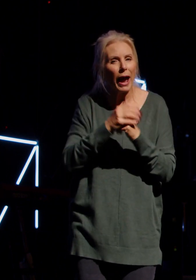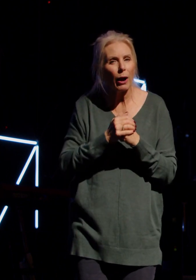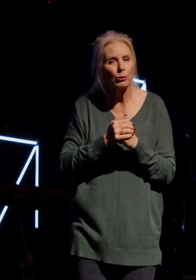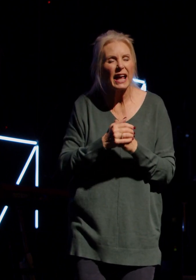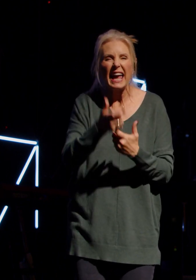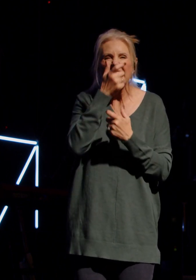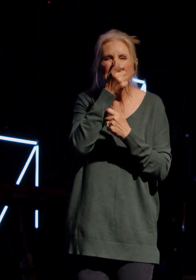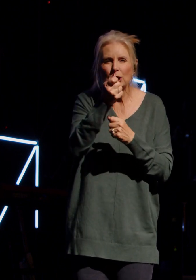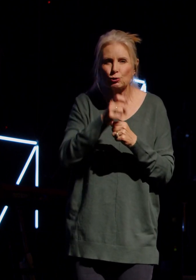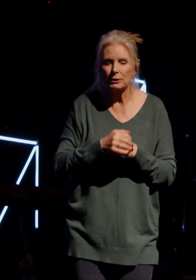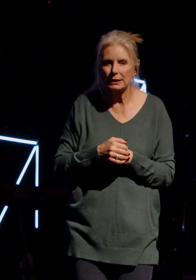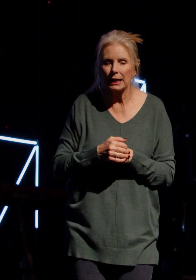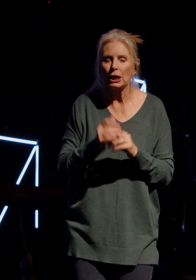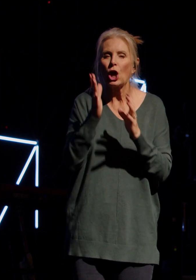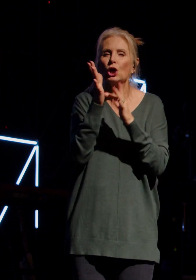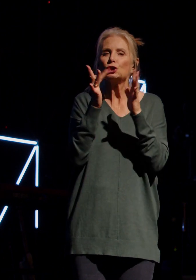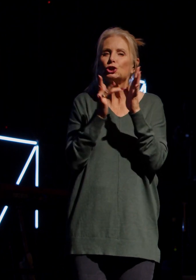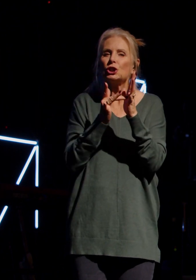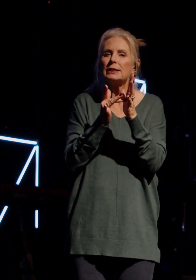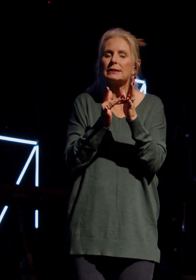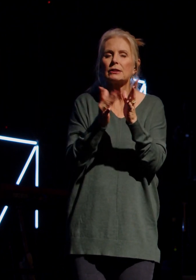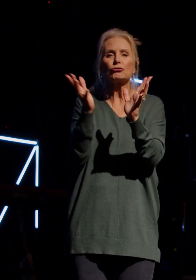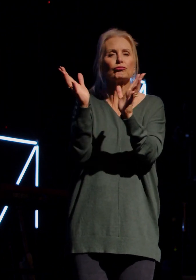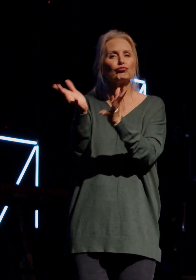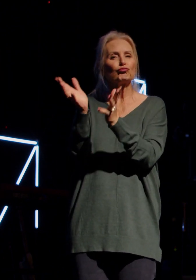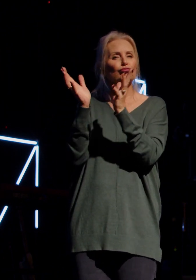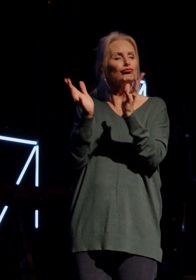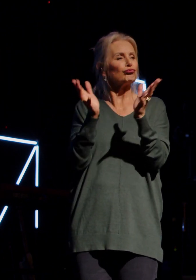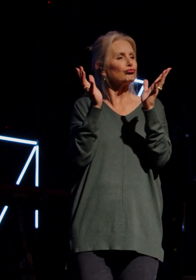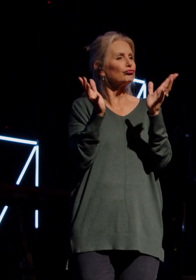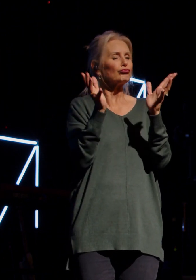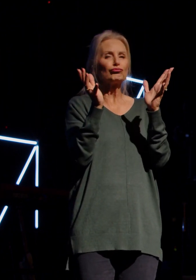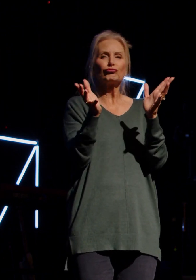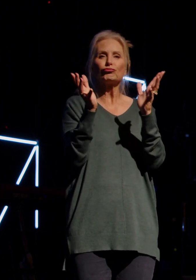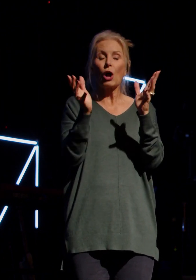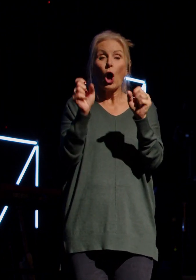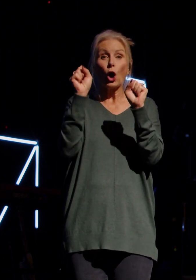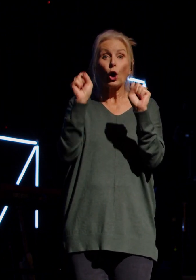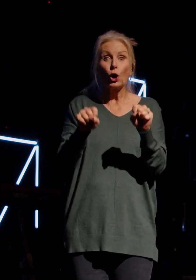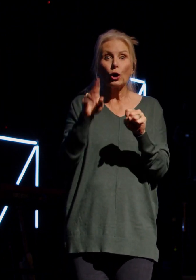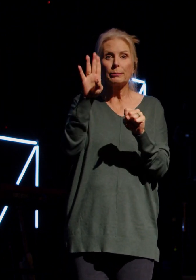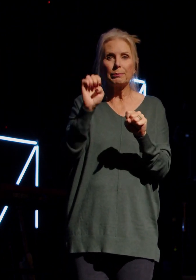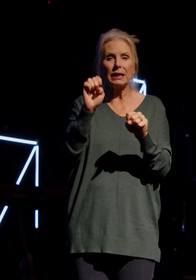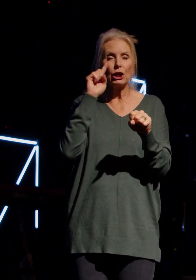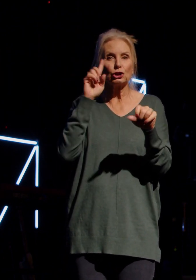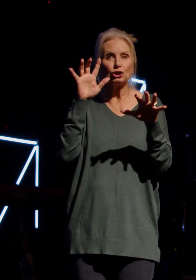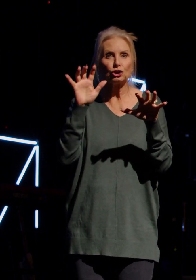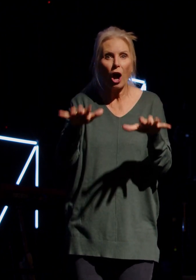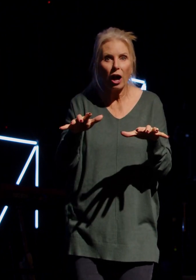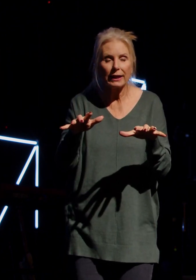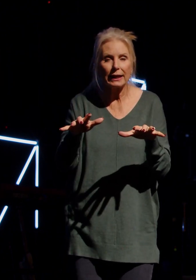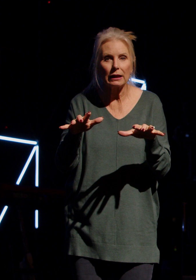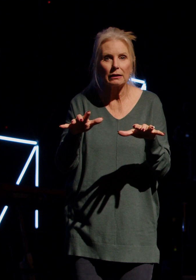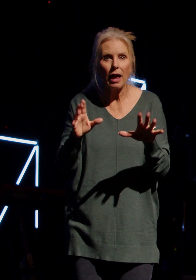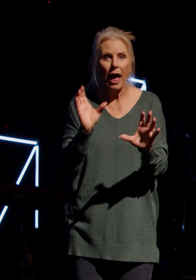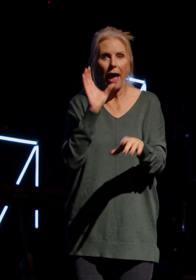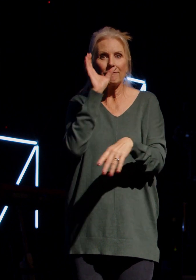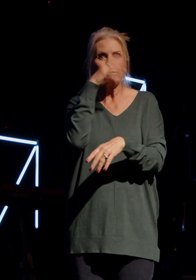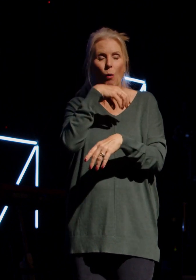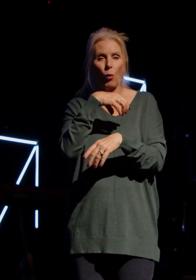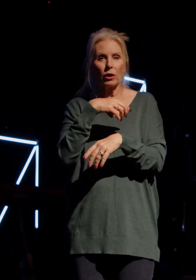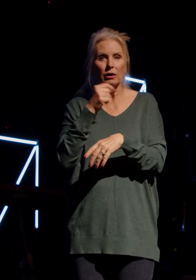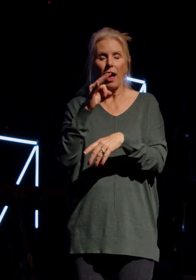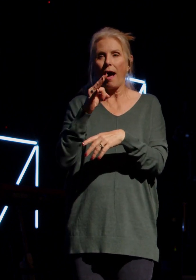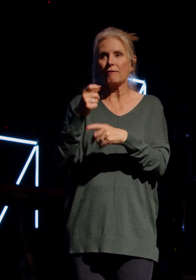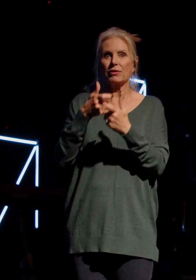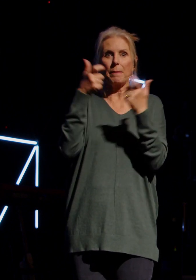it interesting that Jesus hanging out with sinners could have been so shocking and foreign to the fake spiritual religious leaders of that day?